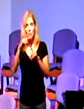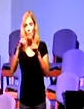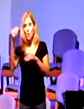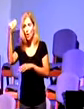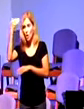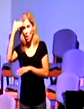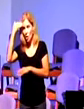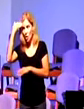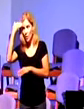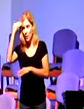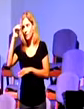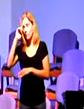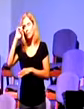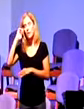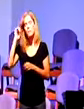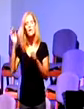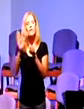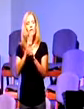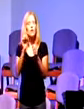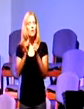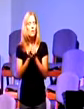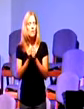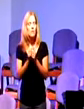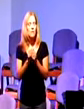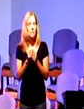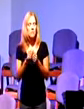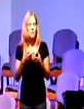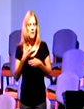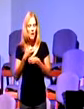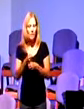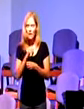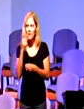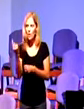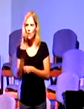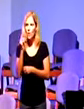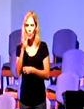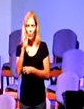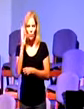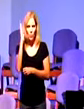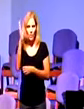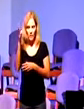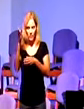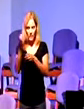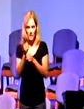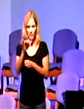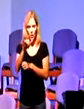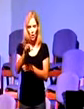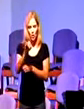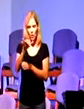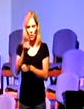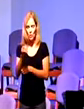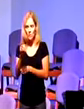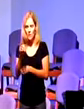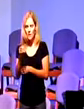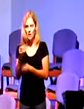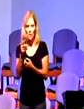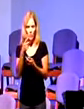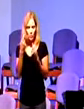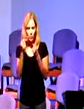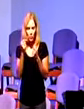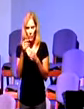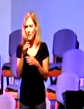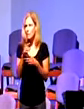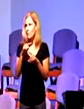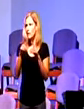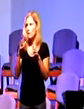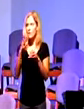knowing and being filled with the assurance that not only will they receive yo-yos and gingerbread men, but they will